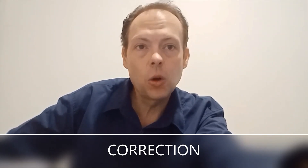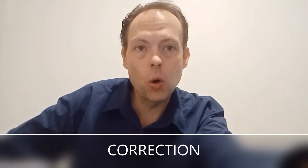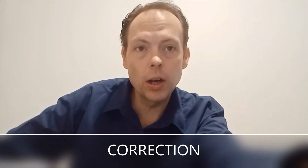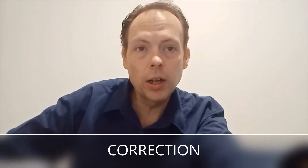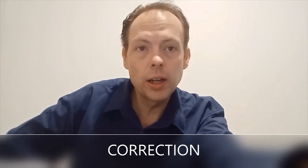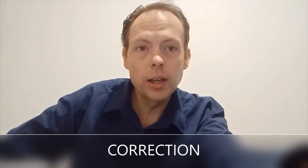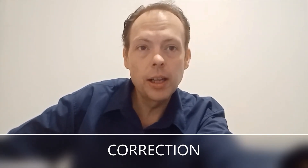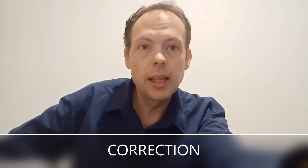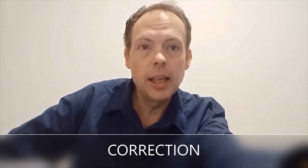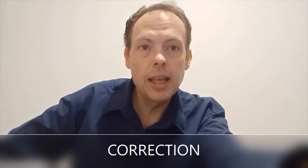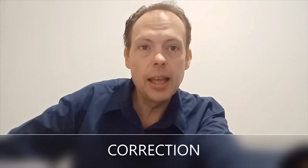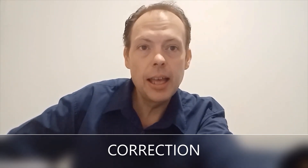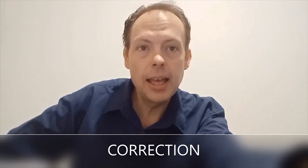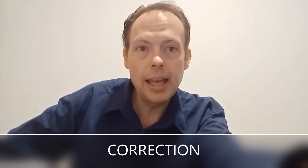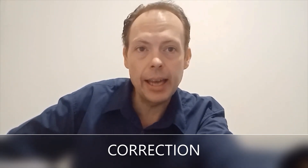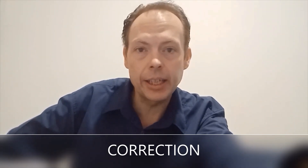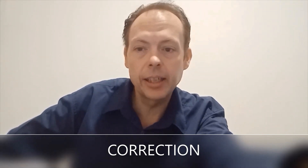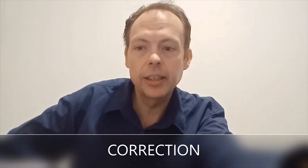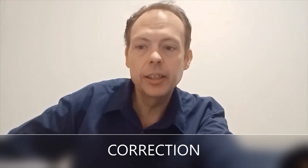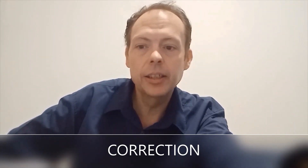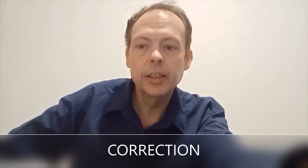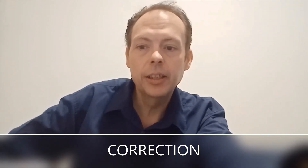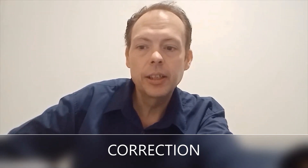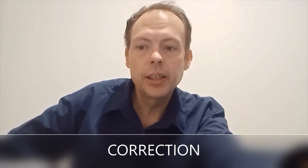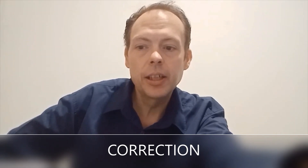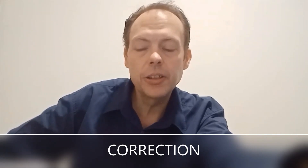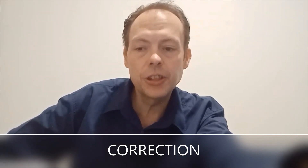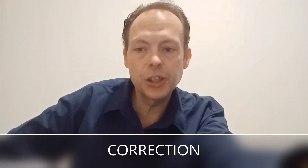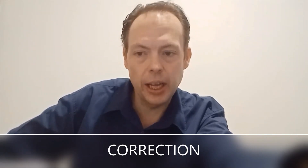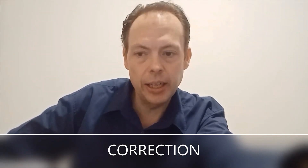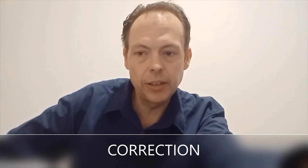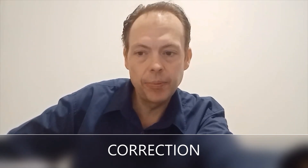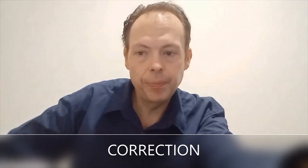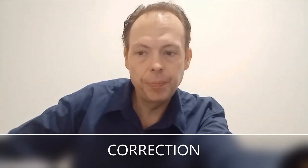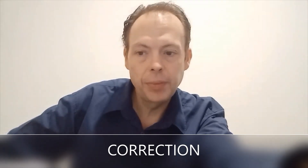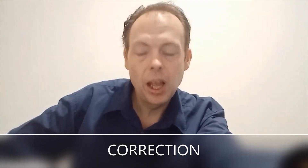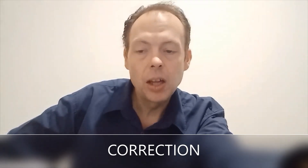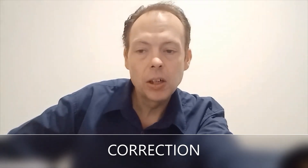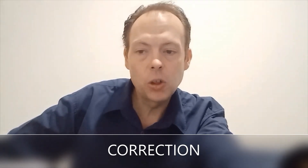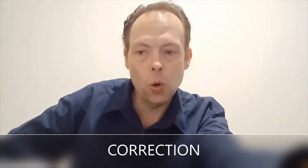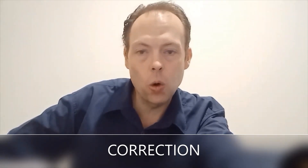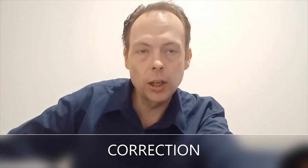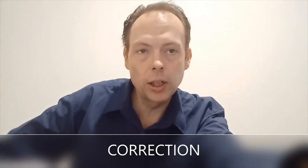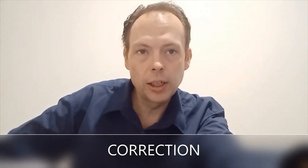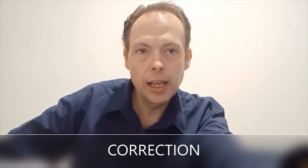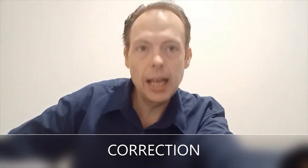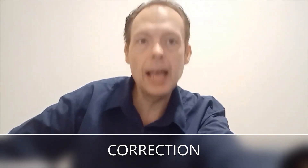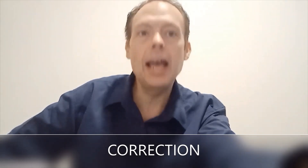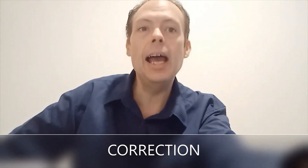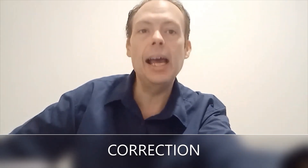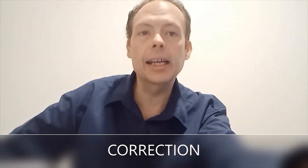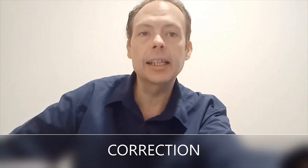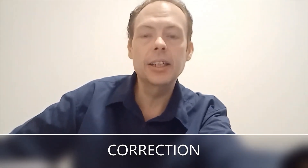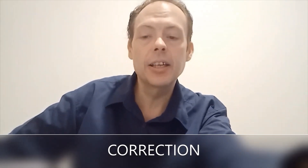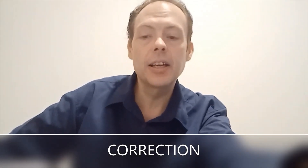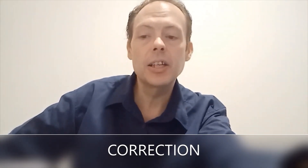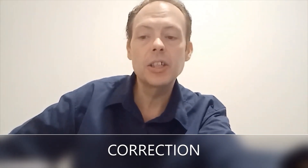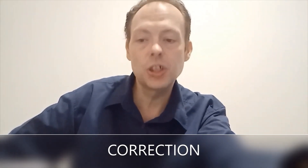Cor. Ek. Shun. Cor. Ek.